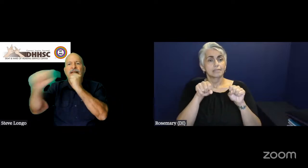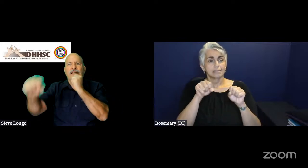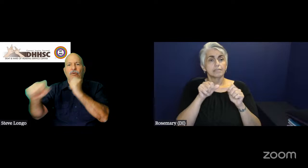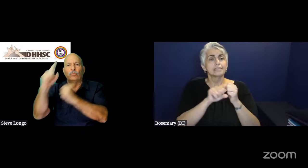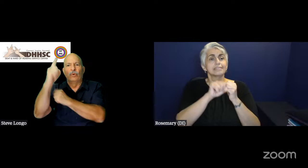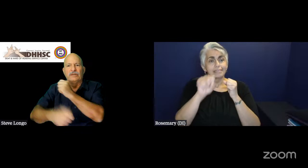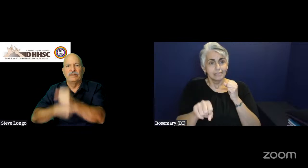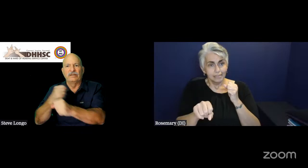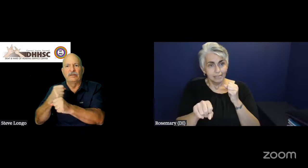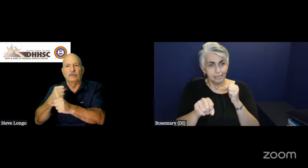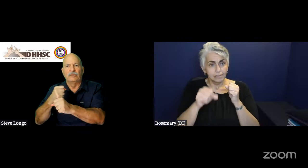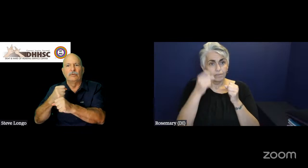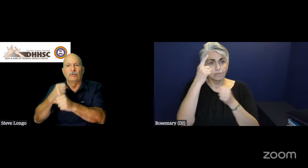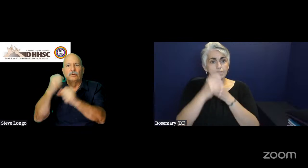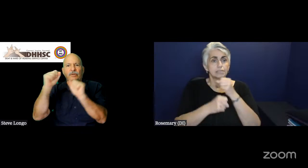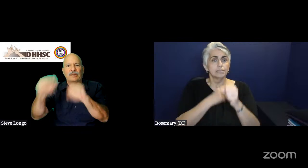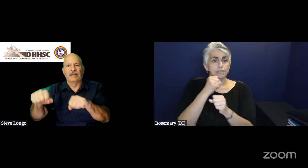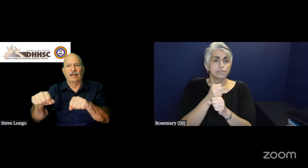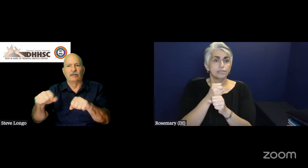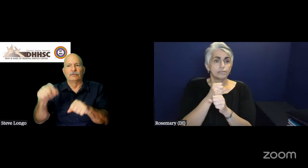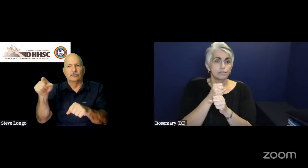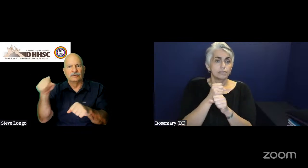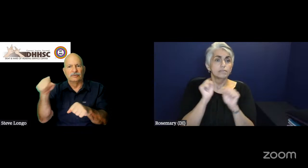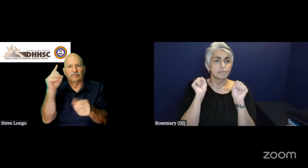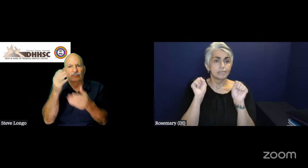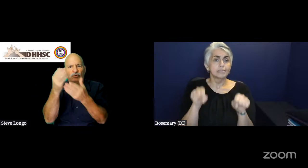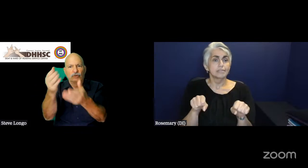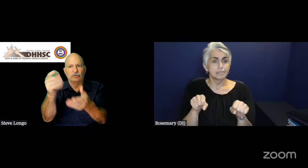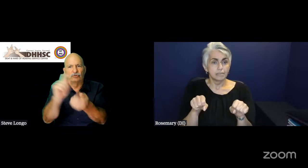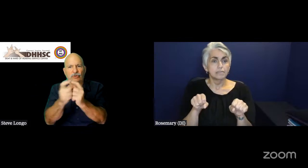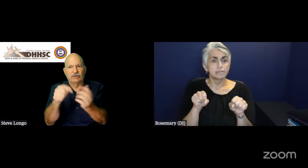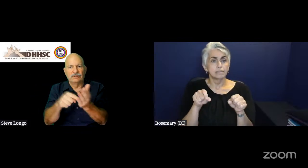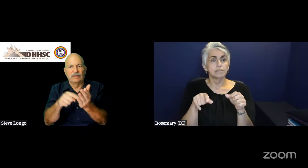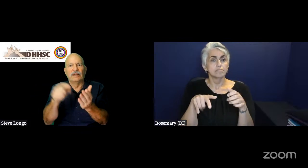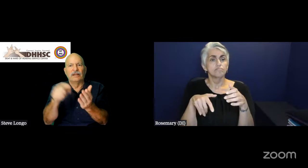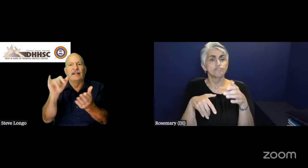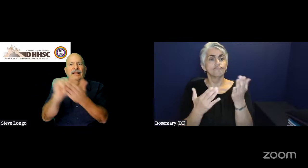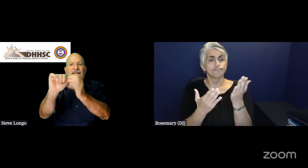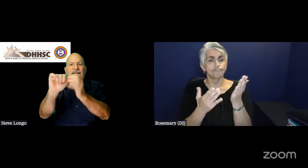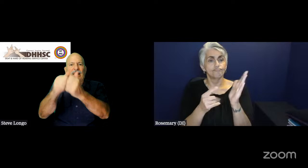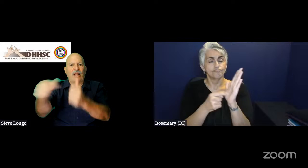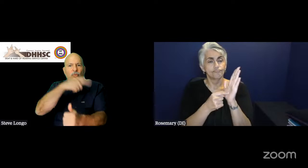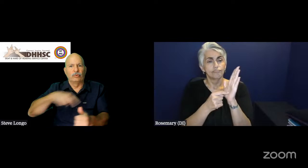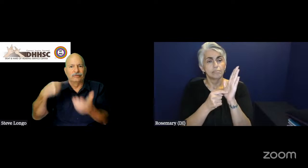that we would be allowed to suspend the bylaws to extend for 1 year. We can.